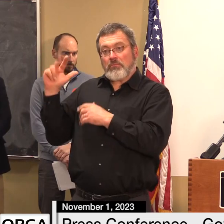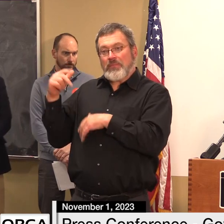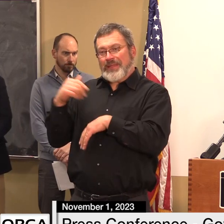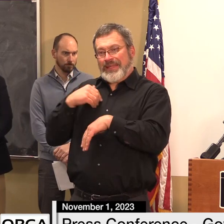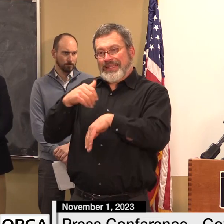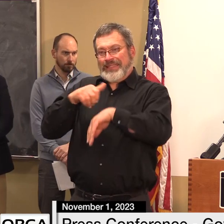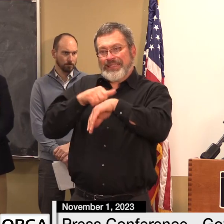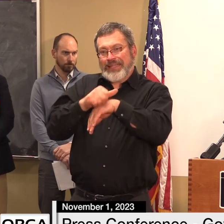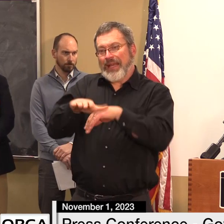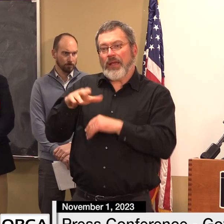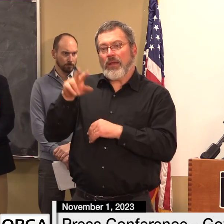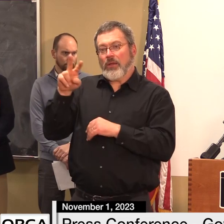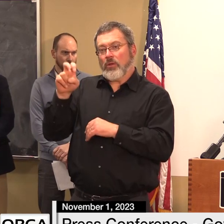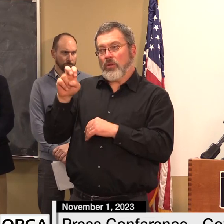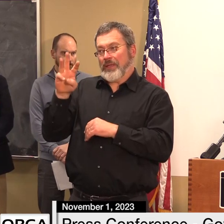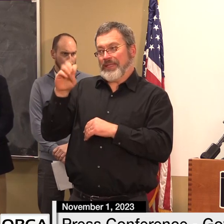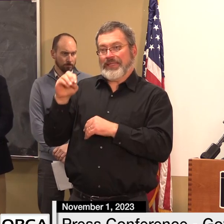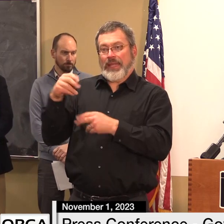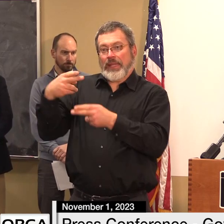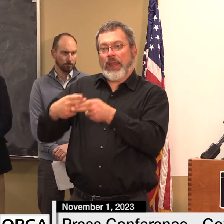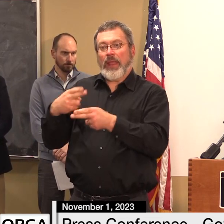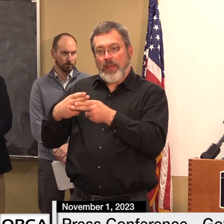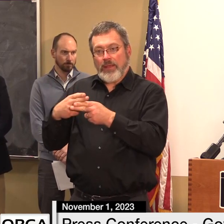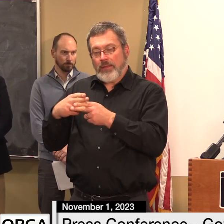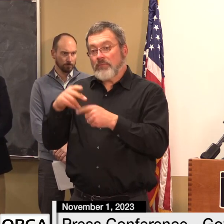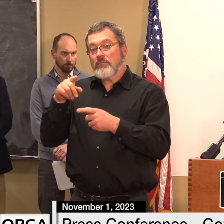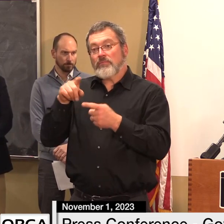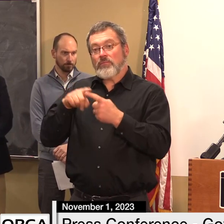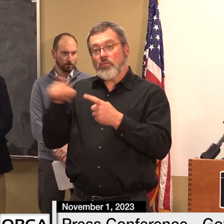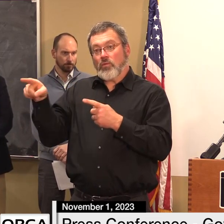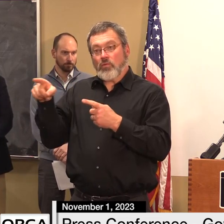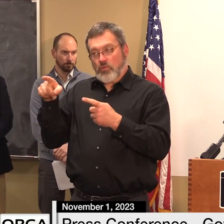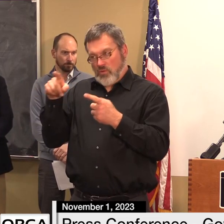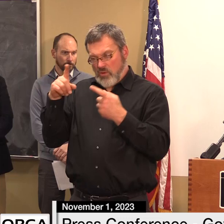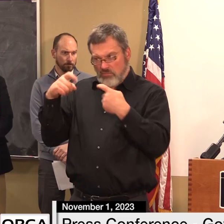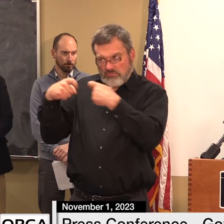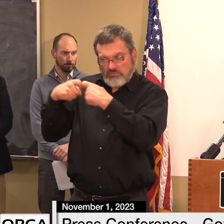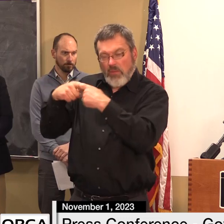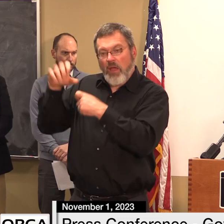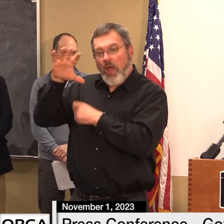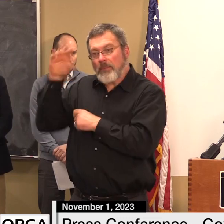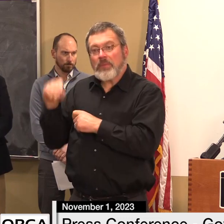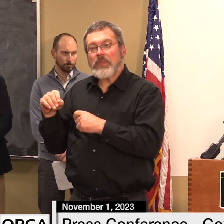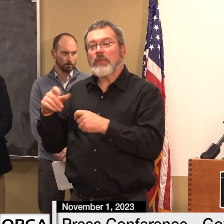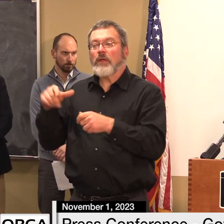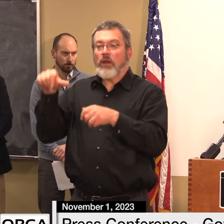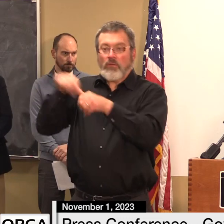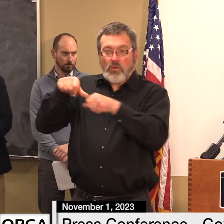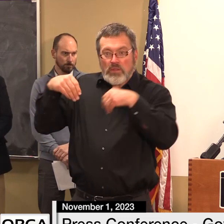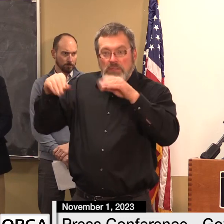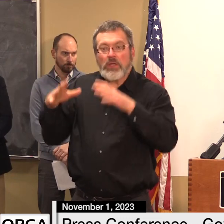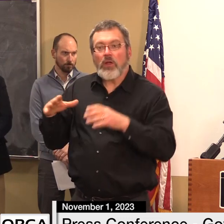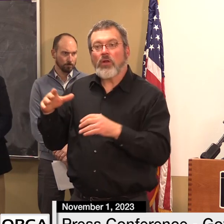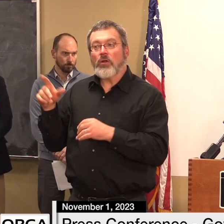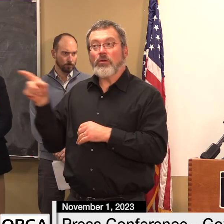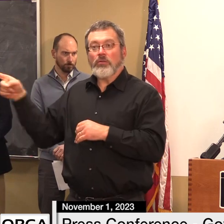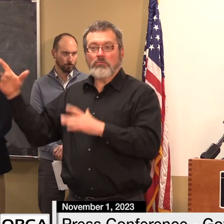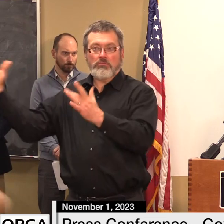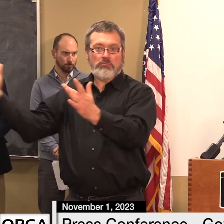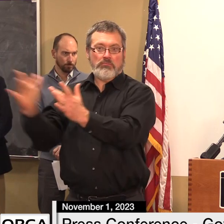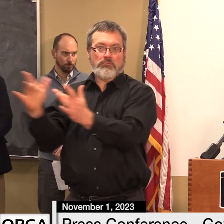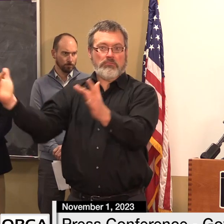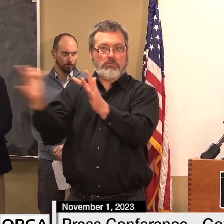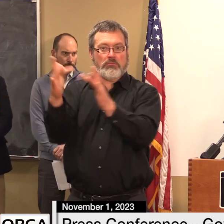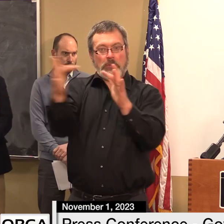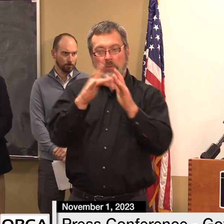names to a team of utilities, Efficiency Vermont, and the Vermont Fuel Dealers Association, and they've been working to get those